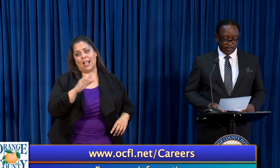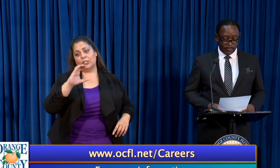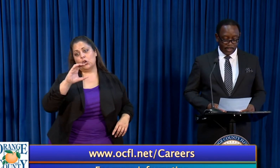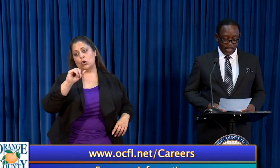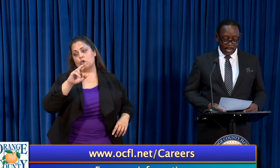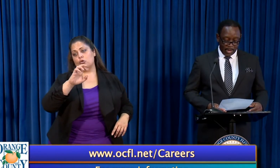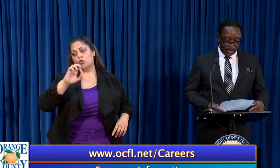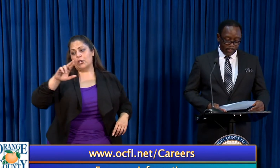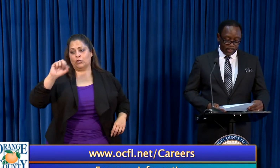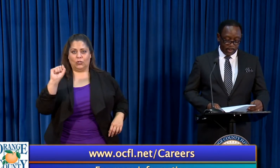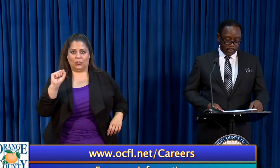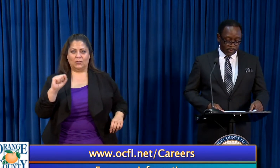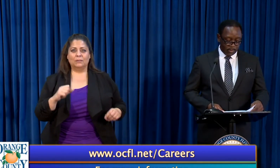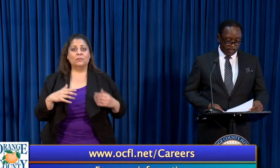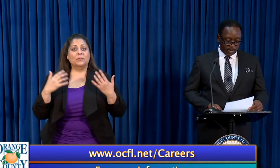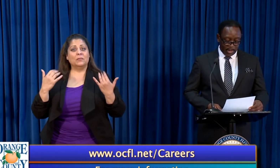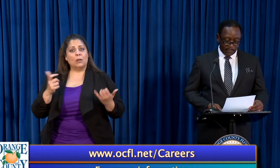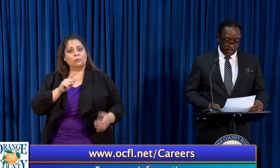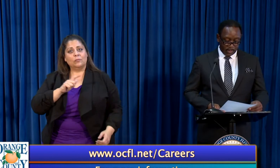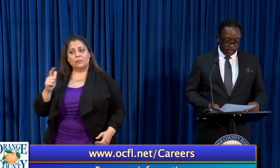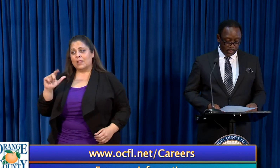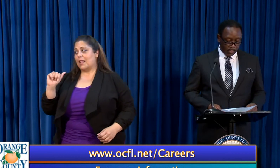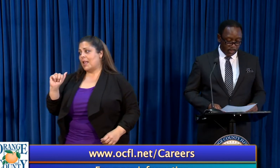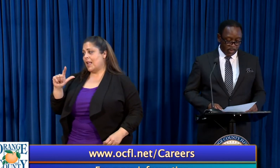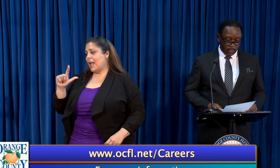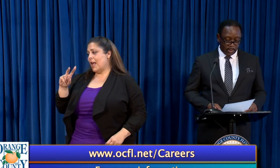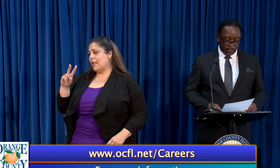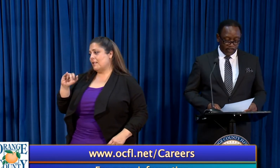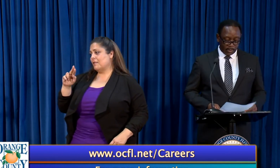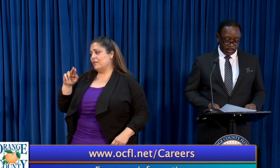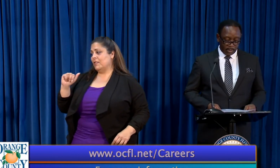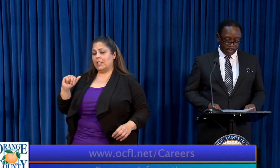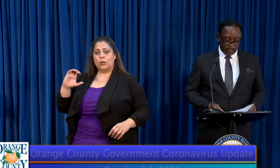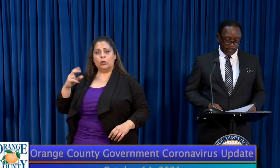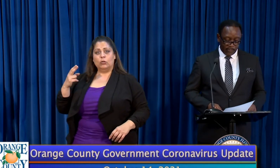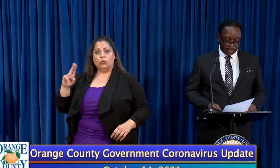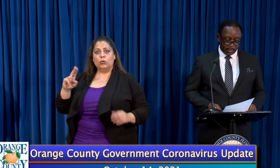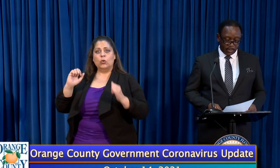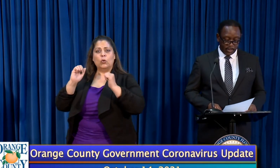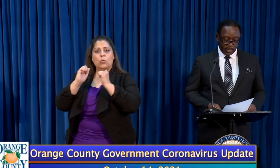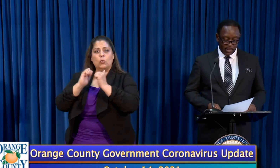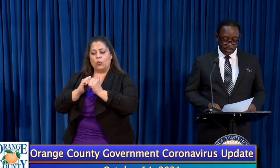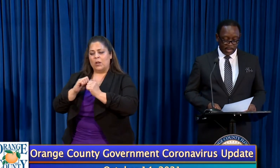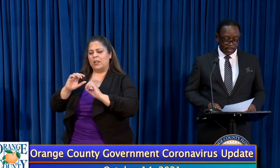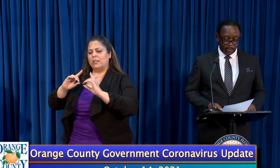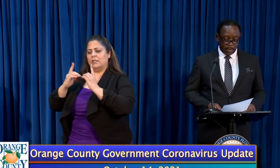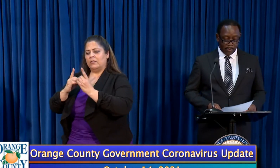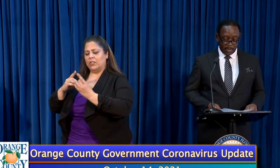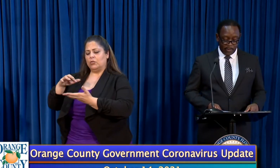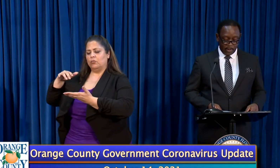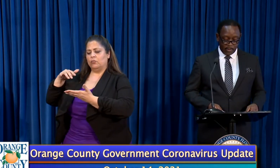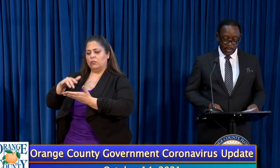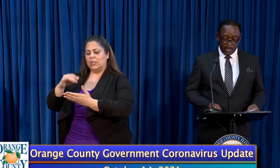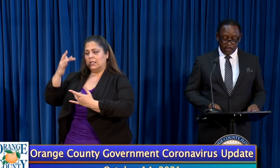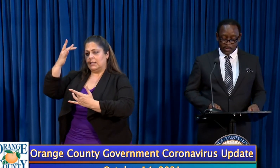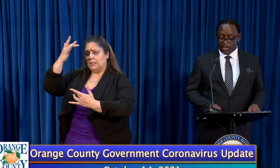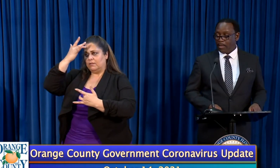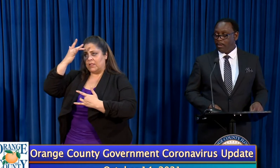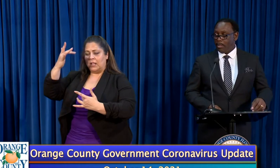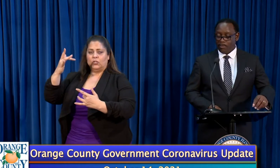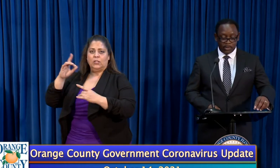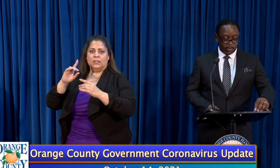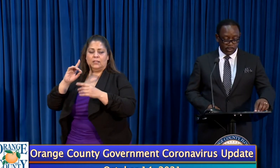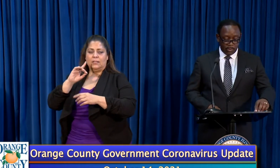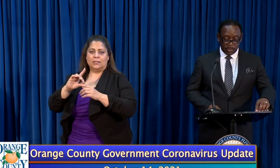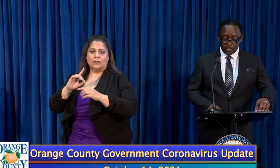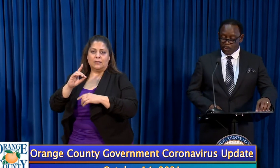ocfl.net/careers. And now we'll go to Ms. Alvina Chu with the Division of Infectious Diseases at the Department of Health in Orange County.